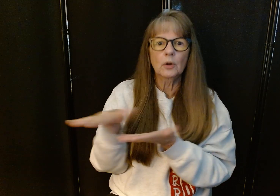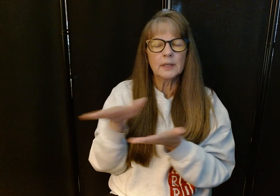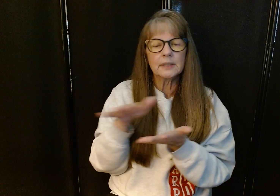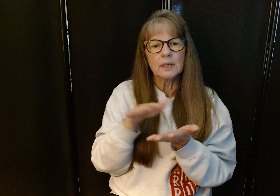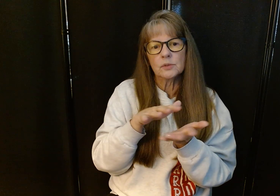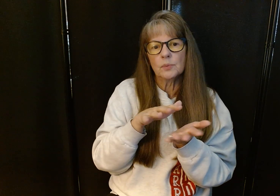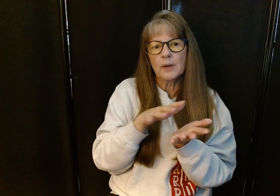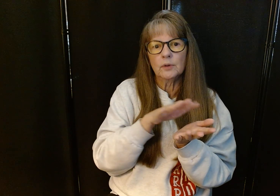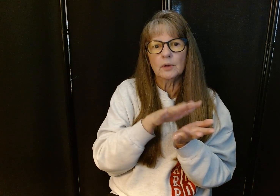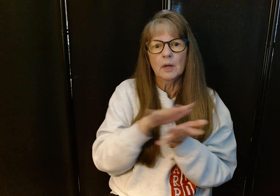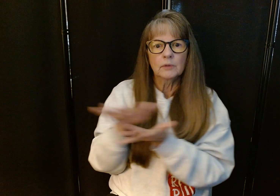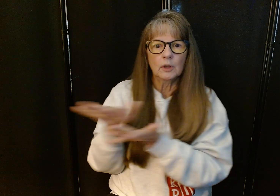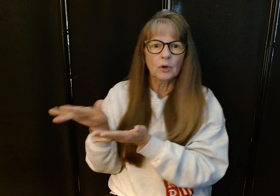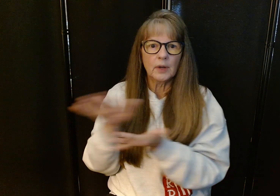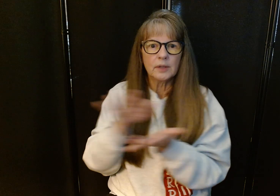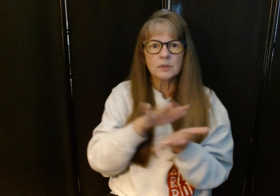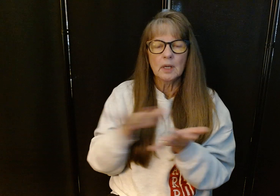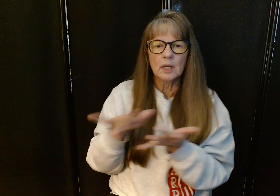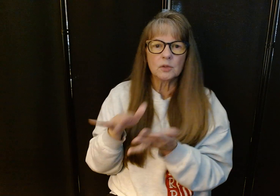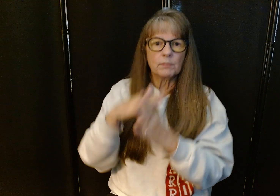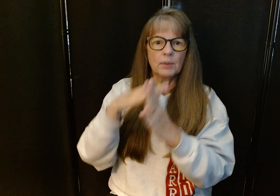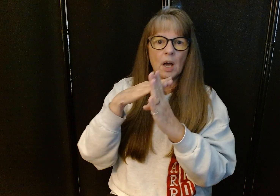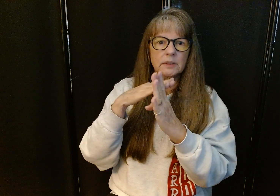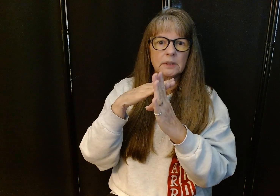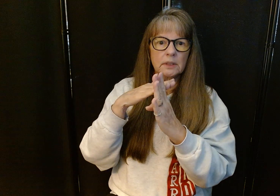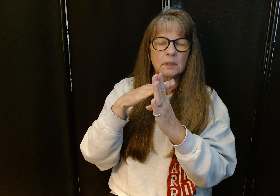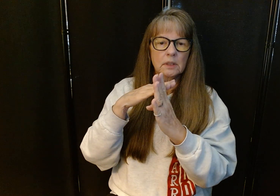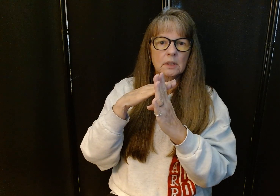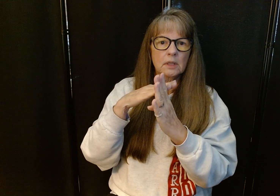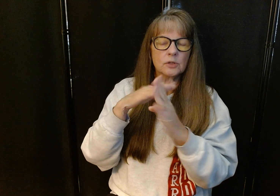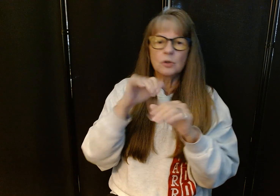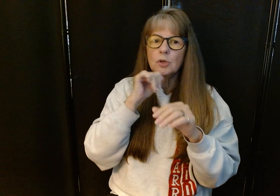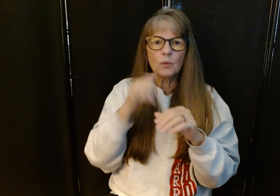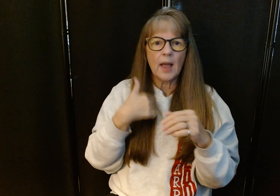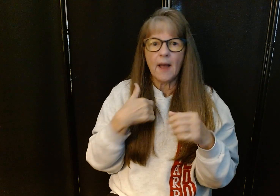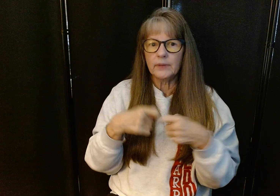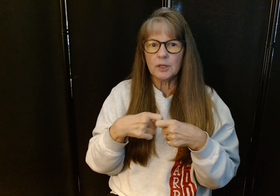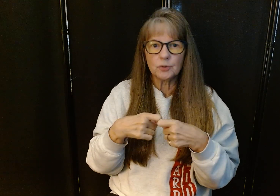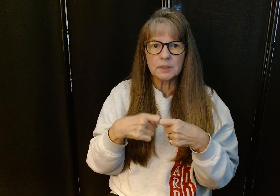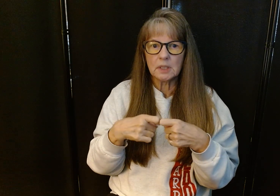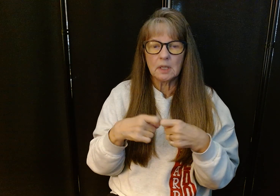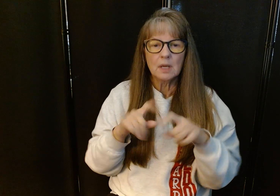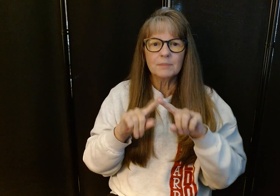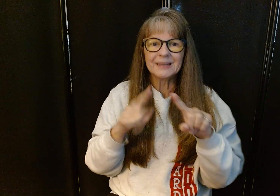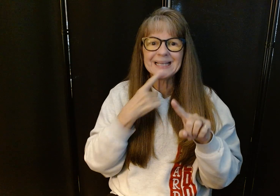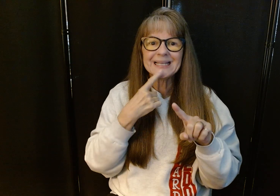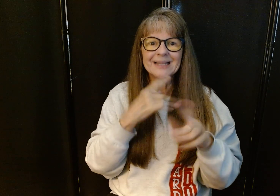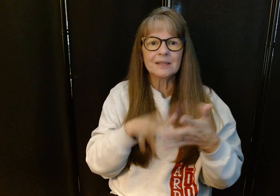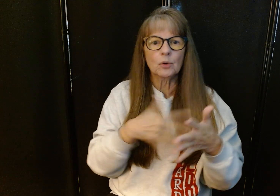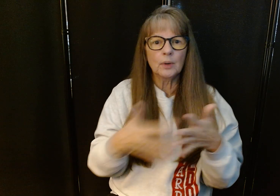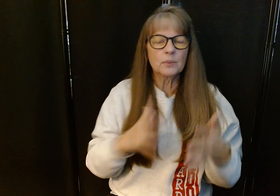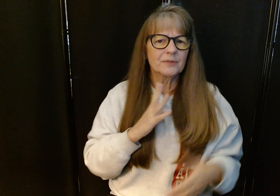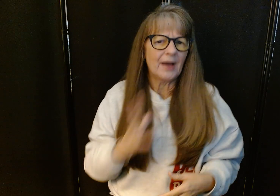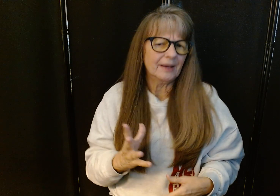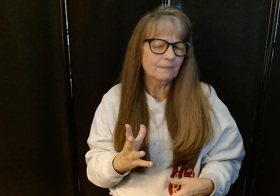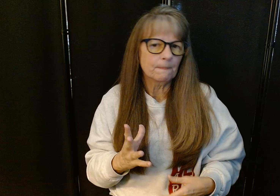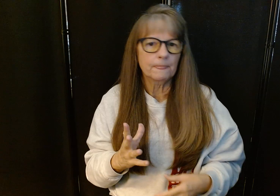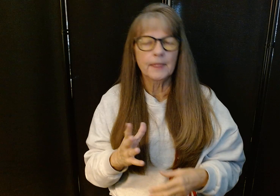current is whatever the current, and so it blocks it, and so you don't have electricity. But they said the grid was fine.